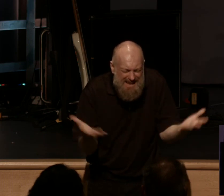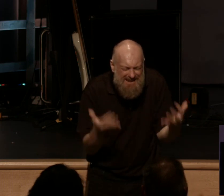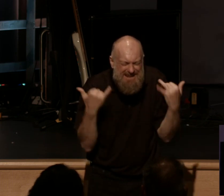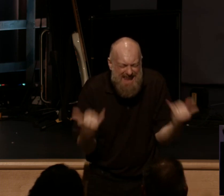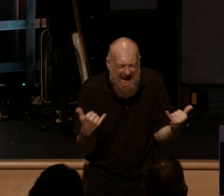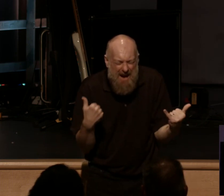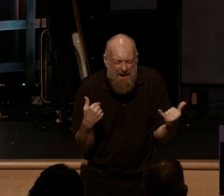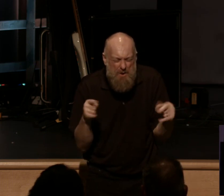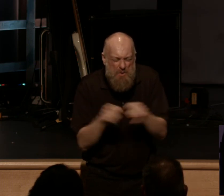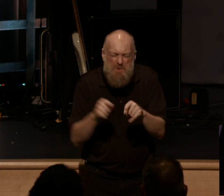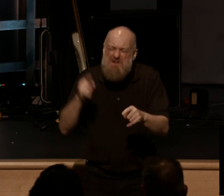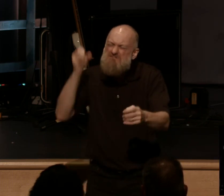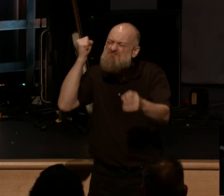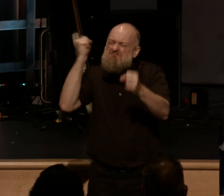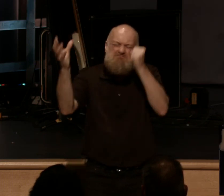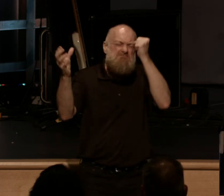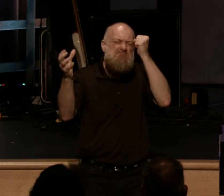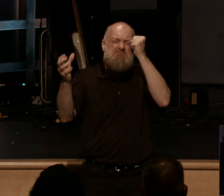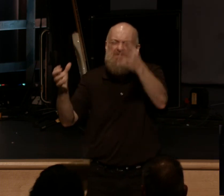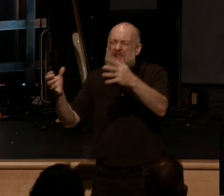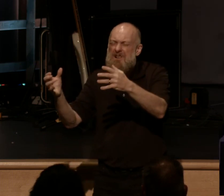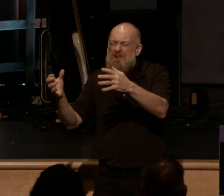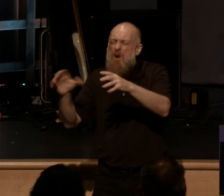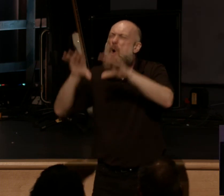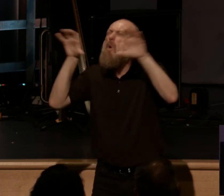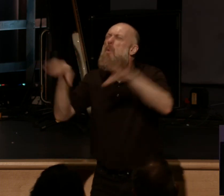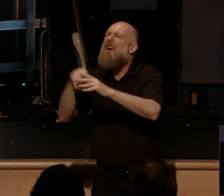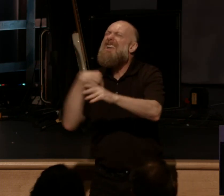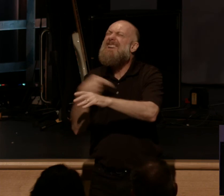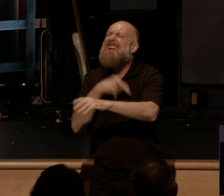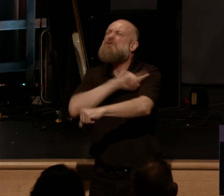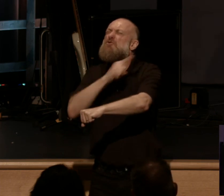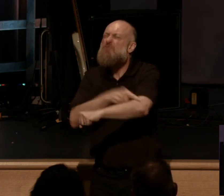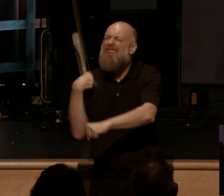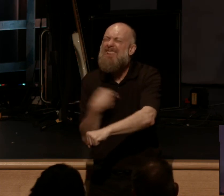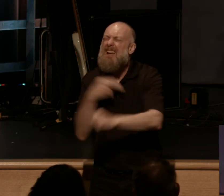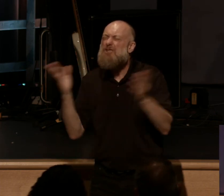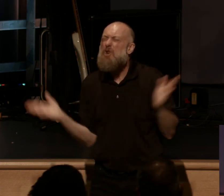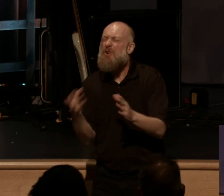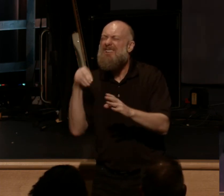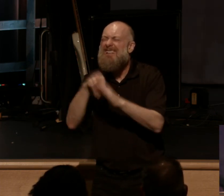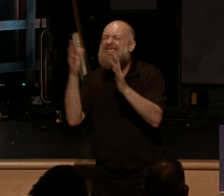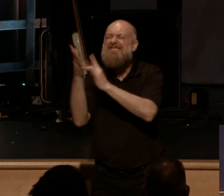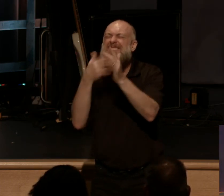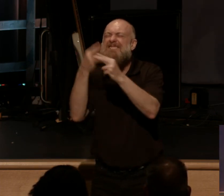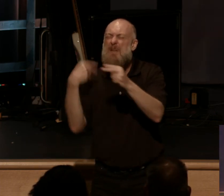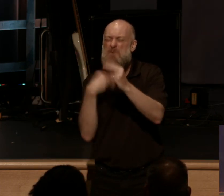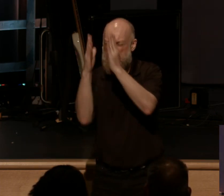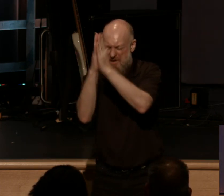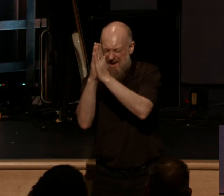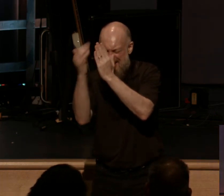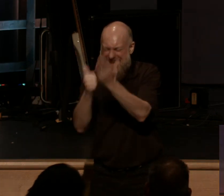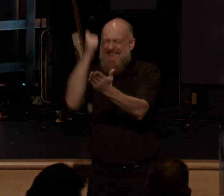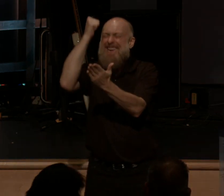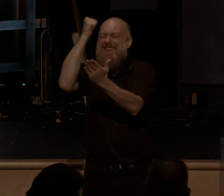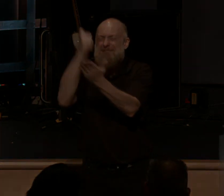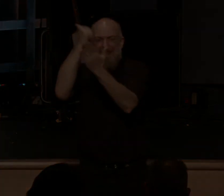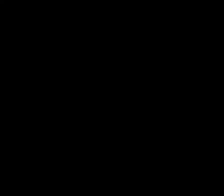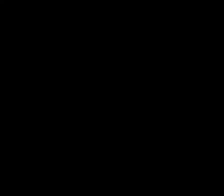as we sing, Lord, work, strengthen, and encourage. We pray this together in Jesus' name, amen.